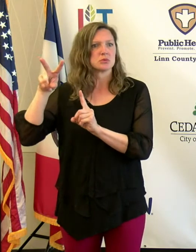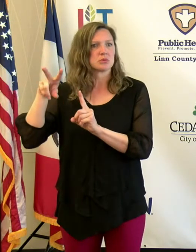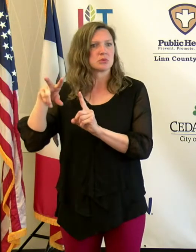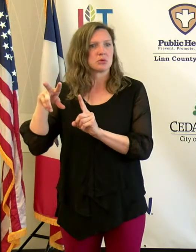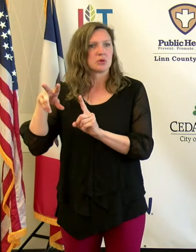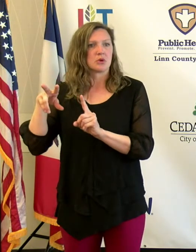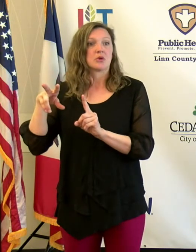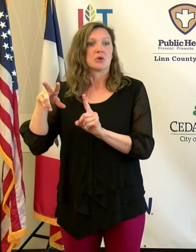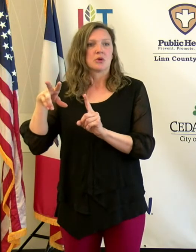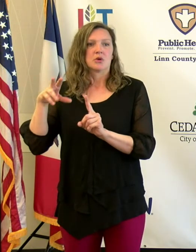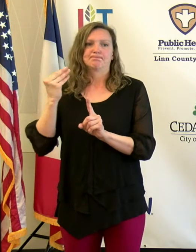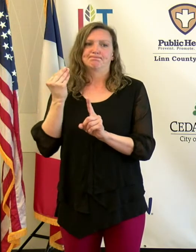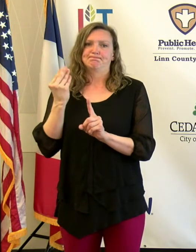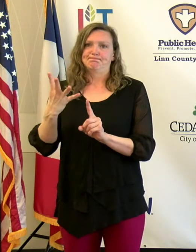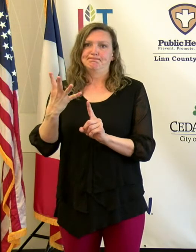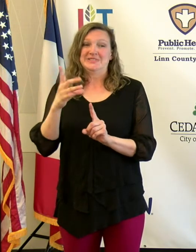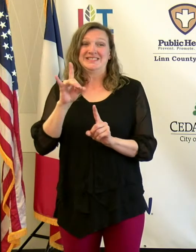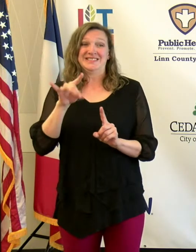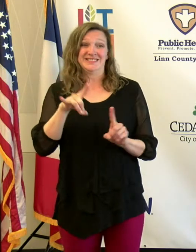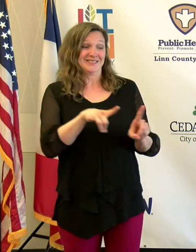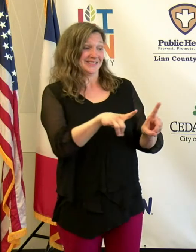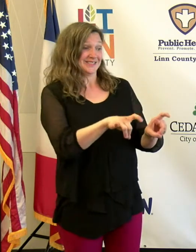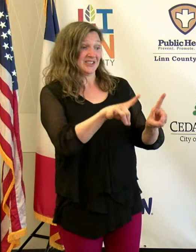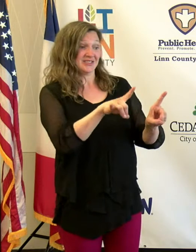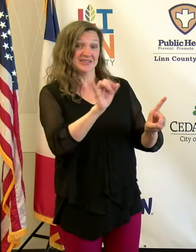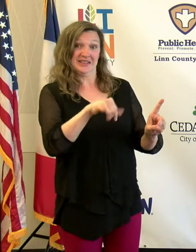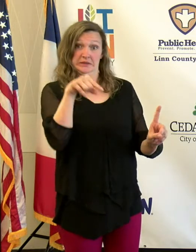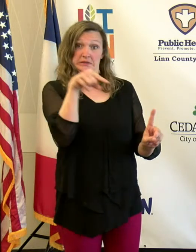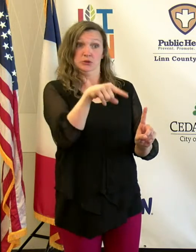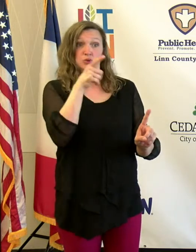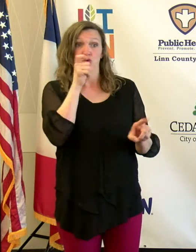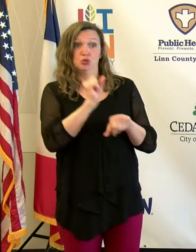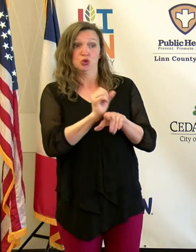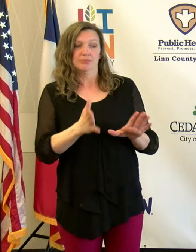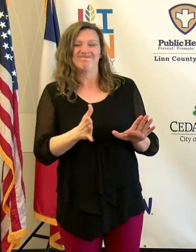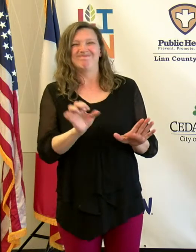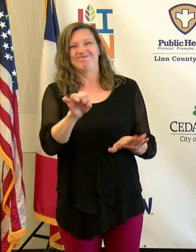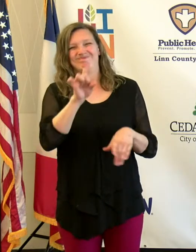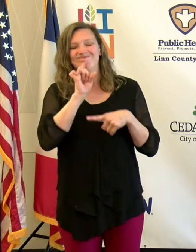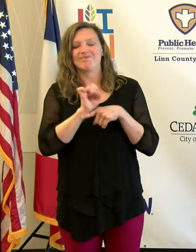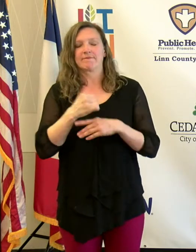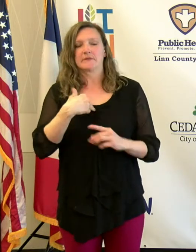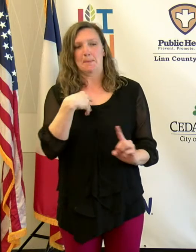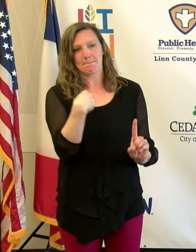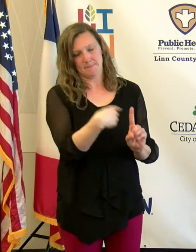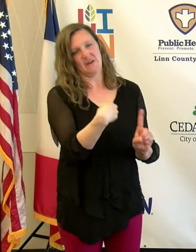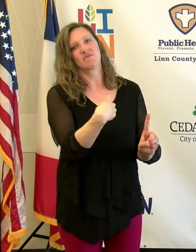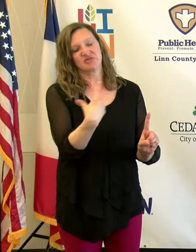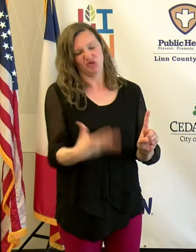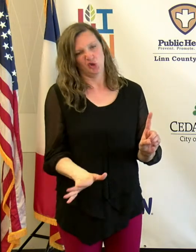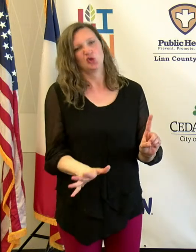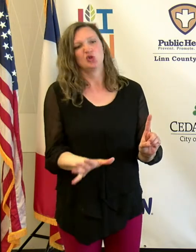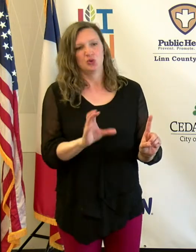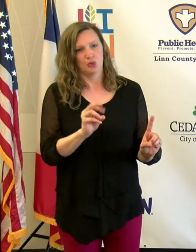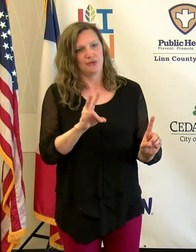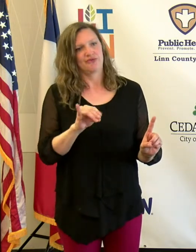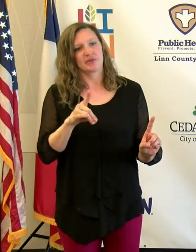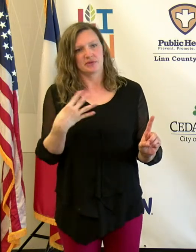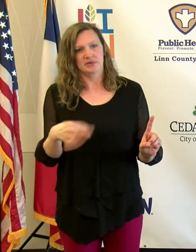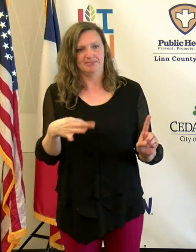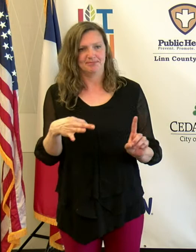administered, and yesterday he learned that he was positive for the virus. The deputy has since been advised to remain